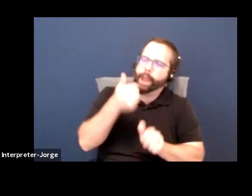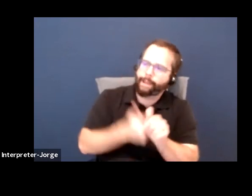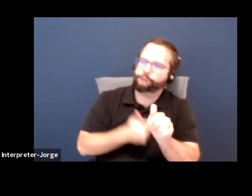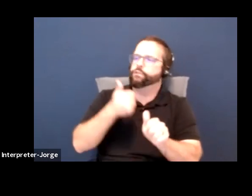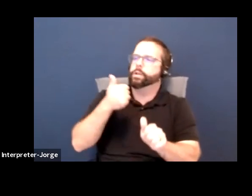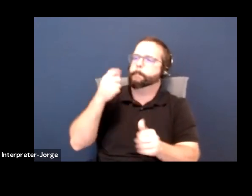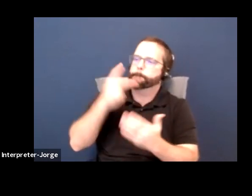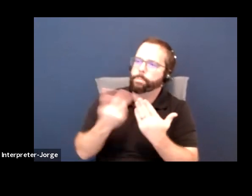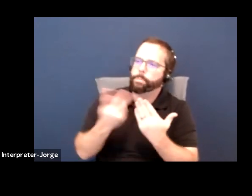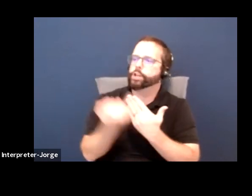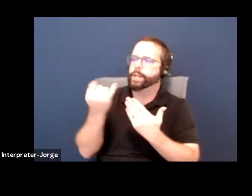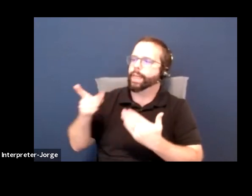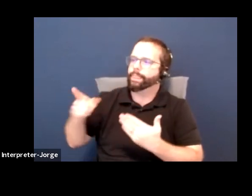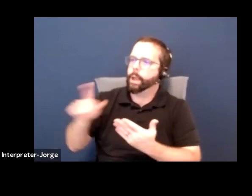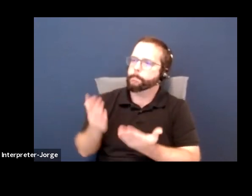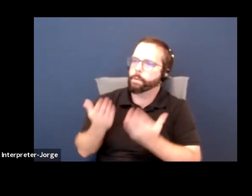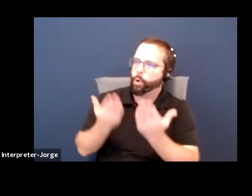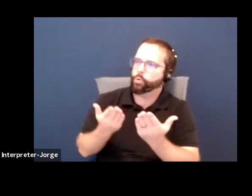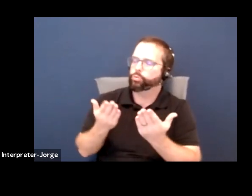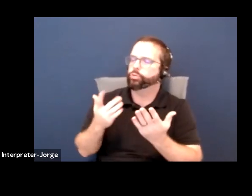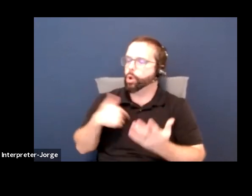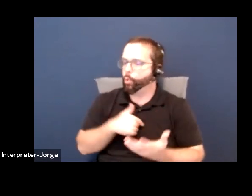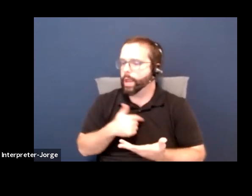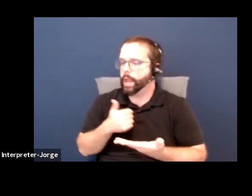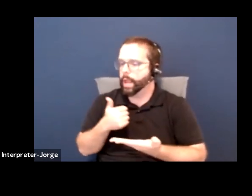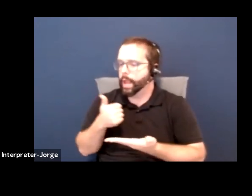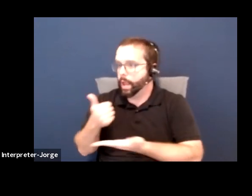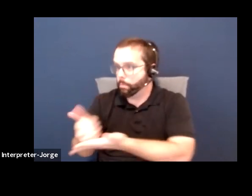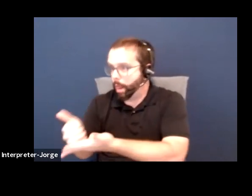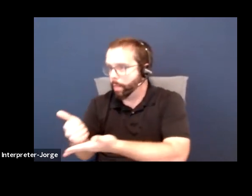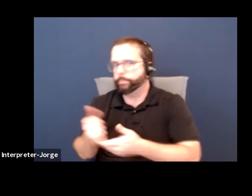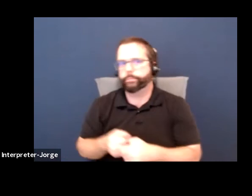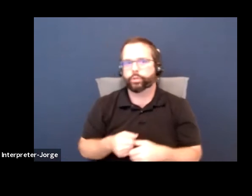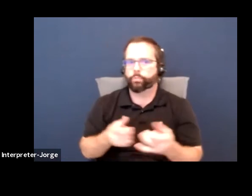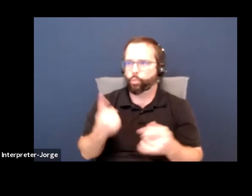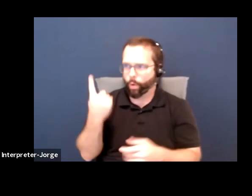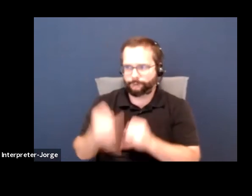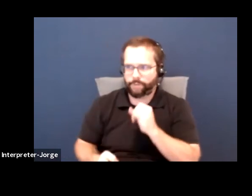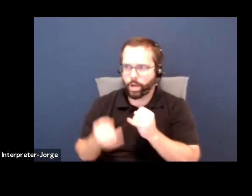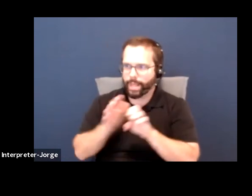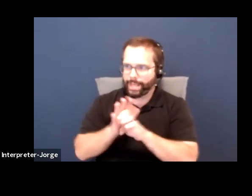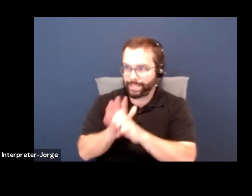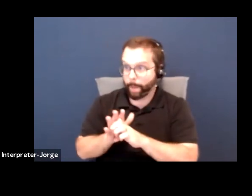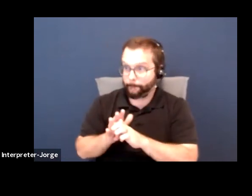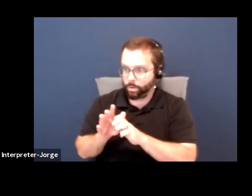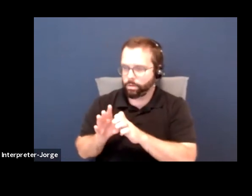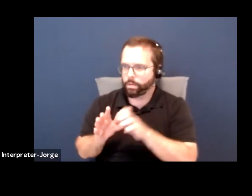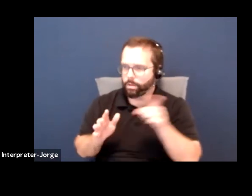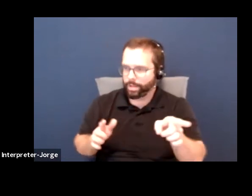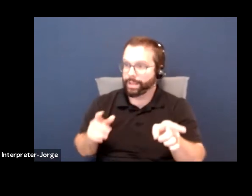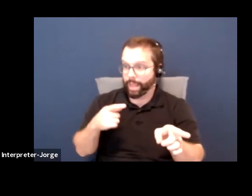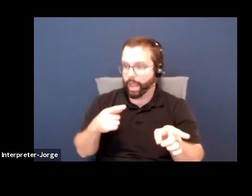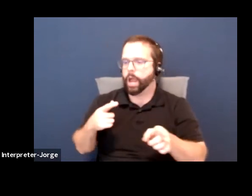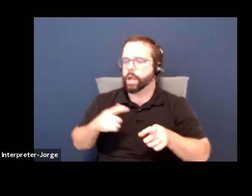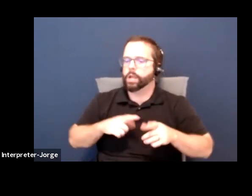And so that has led us to this final example here. which is a playground